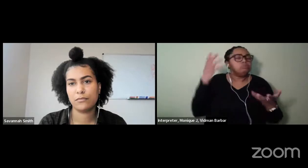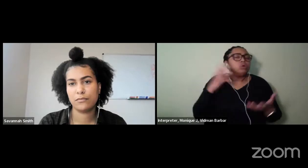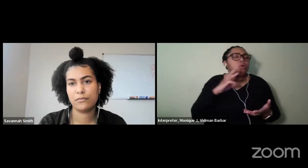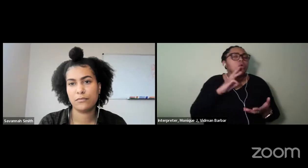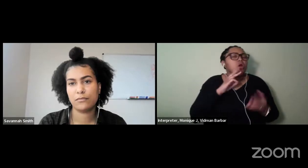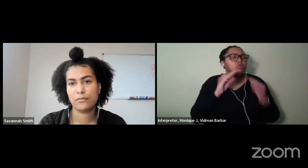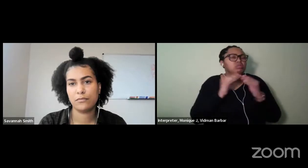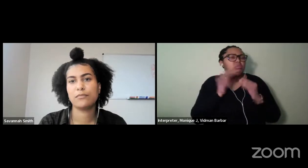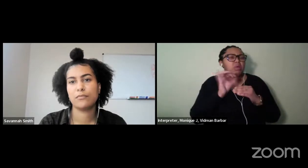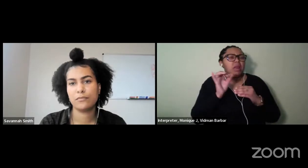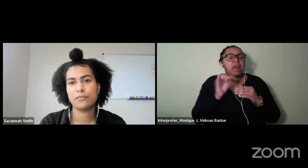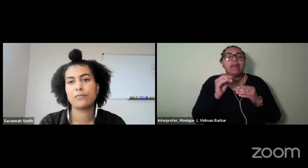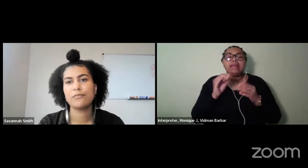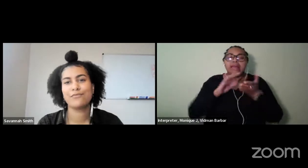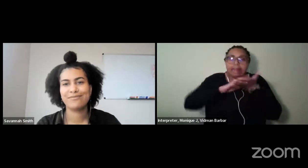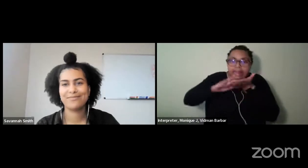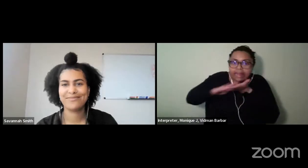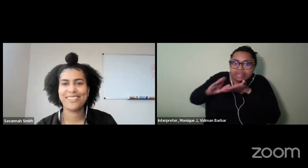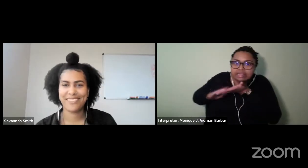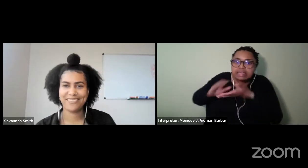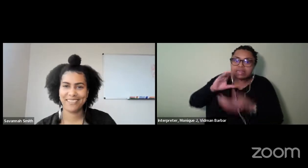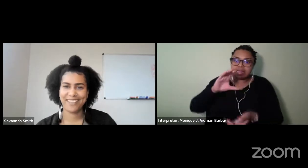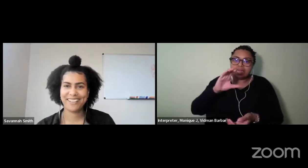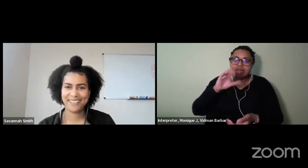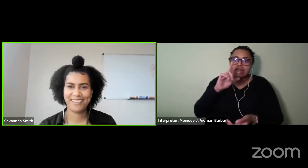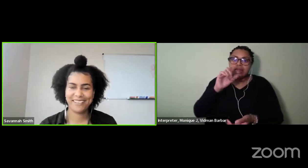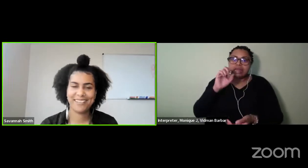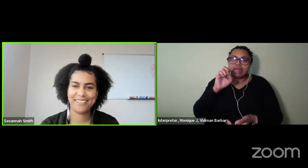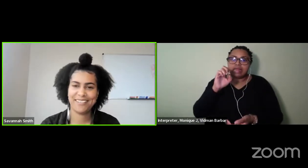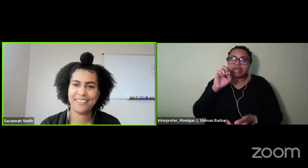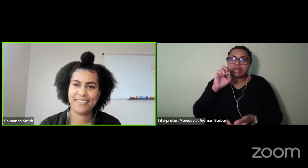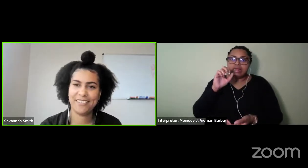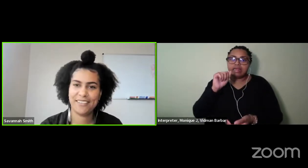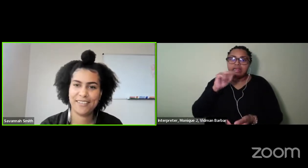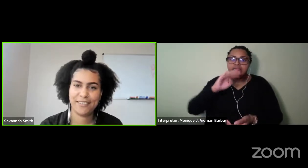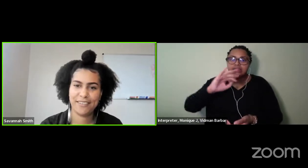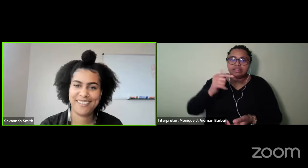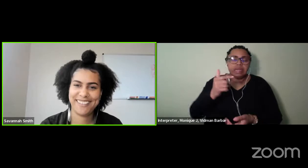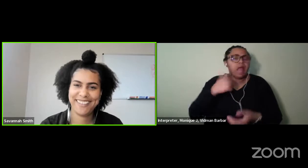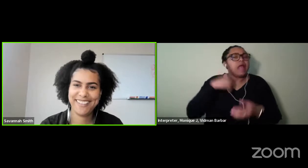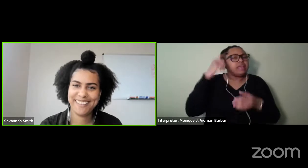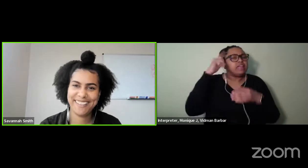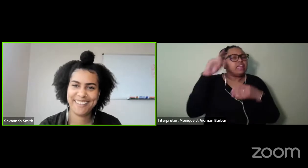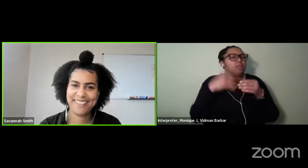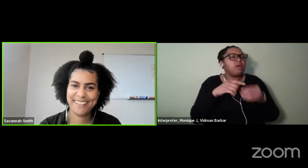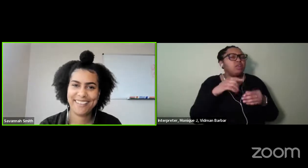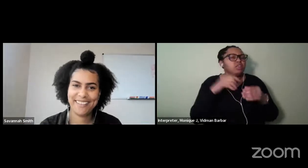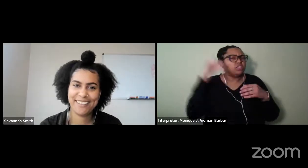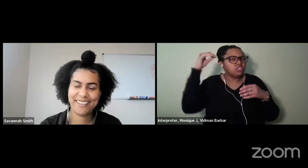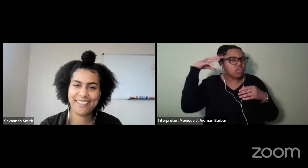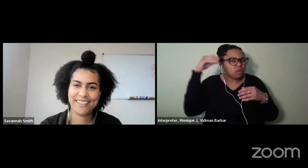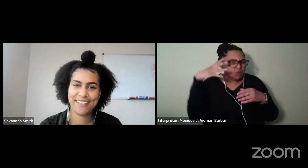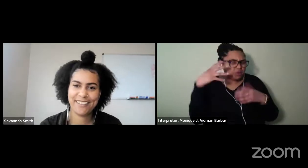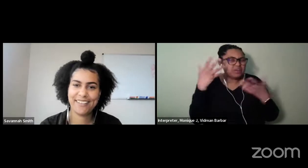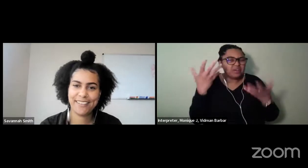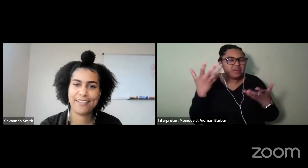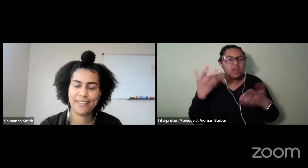like cleansing, you know, like I think about a shower, like it's like the first time of the day, like being